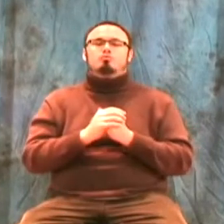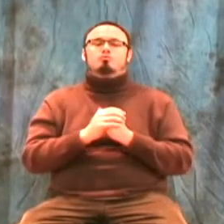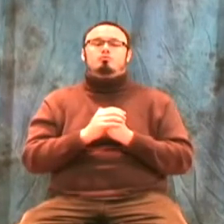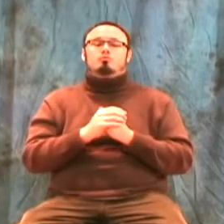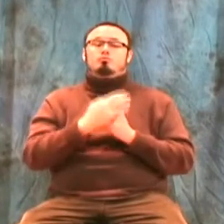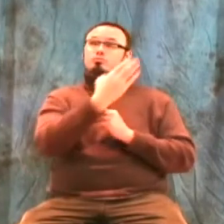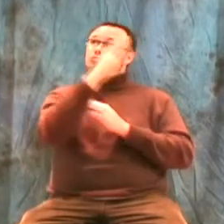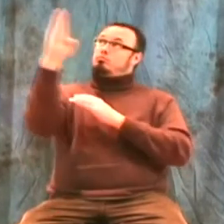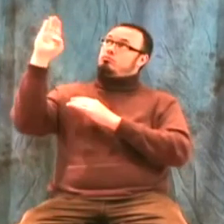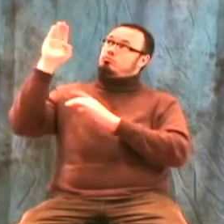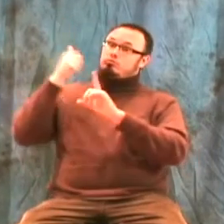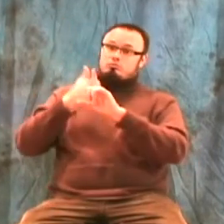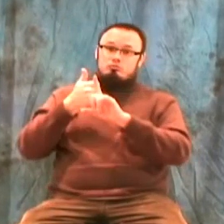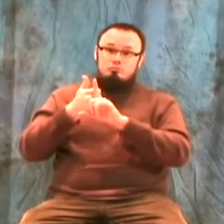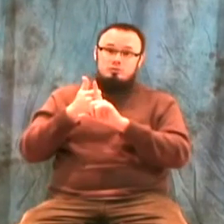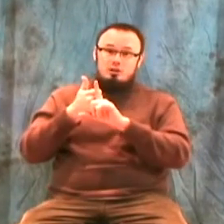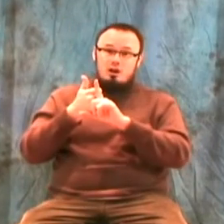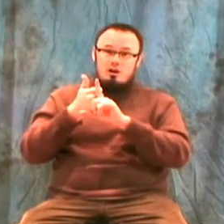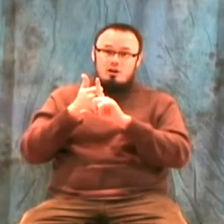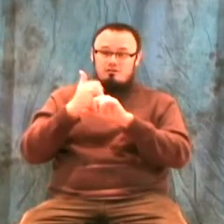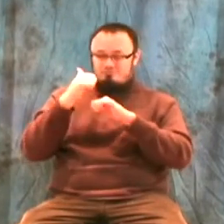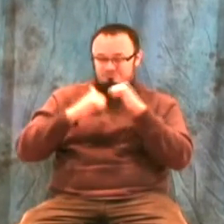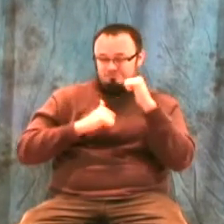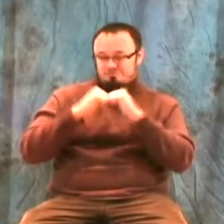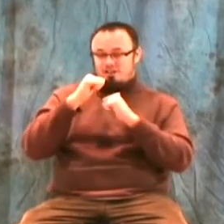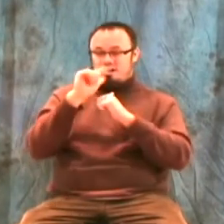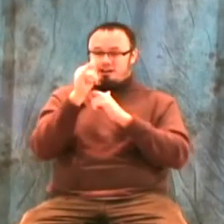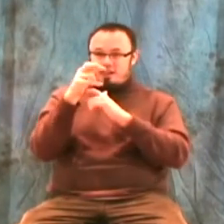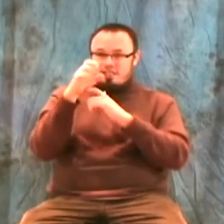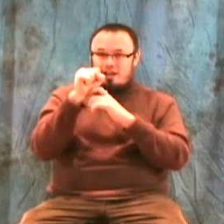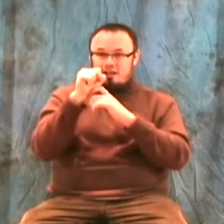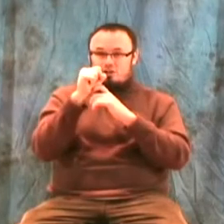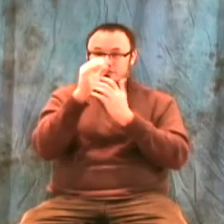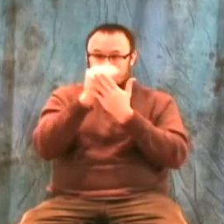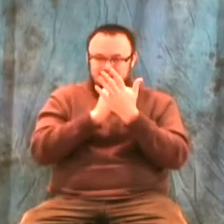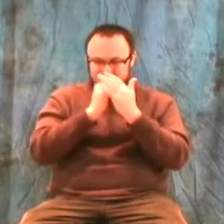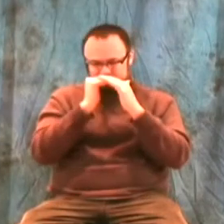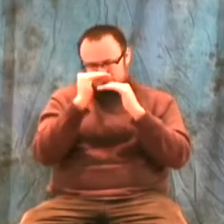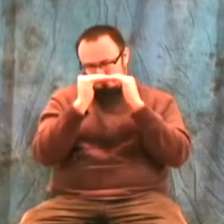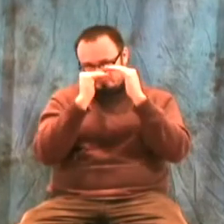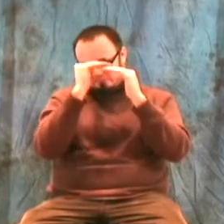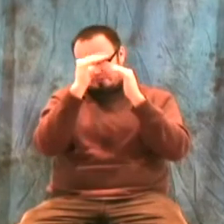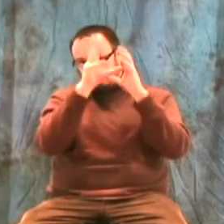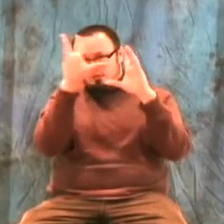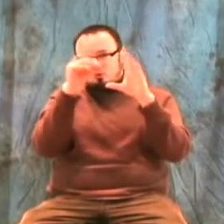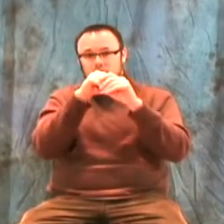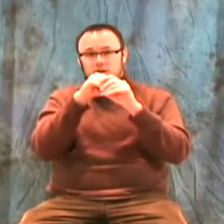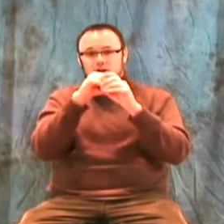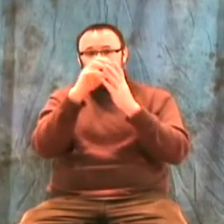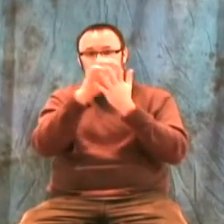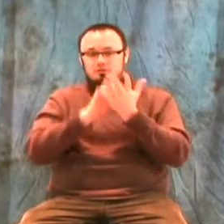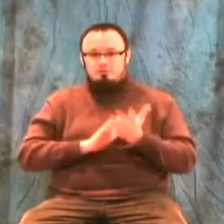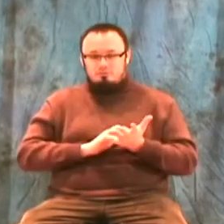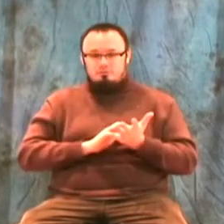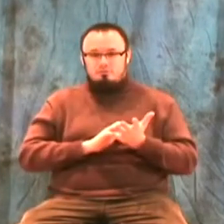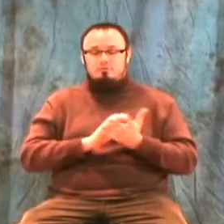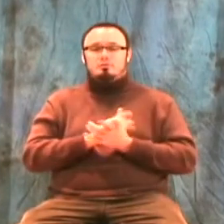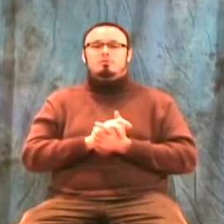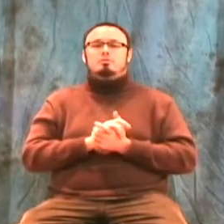God constricted layers and layers of lessons in the text this way. The standard